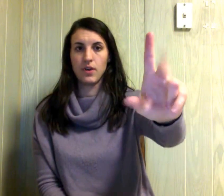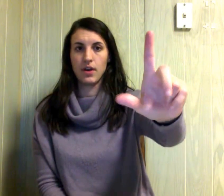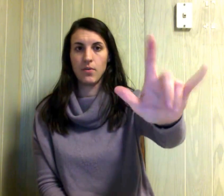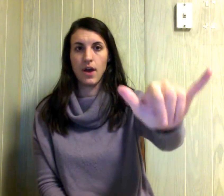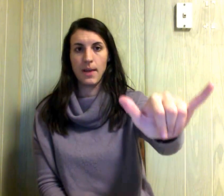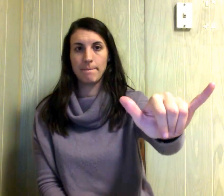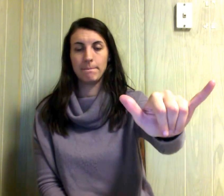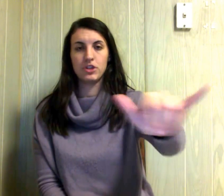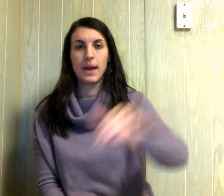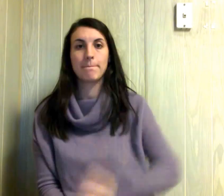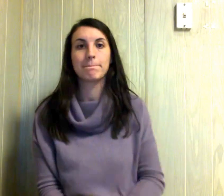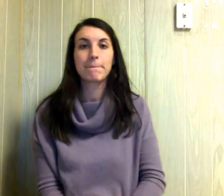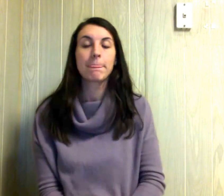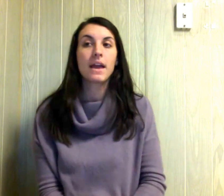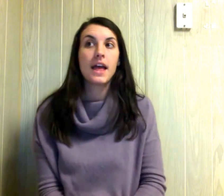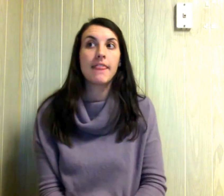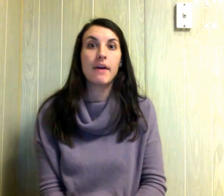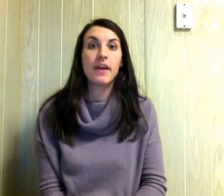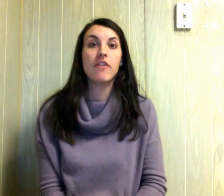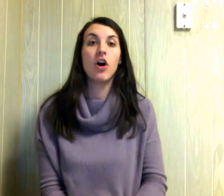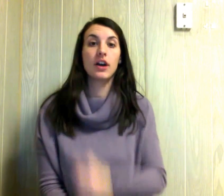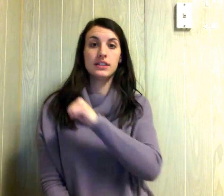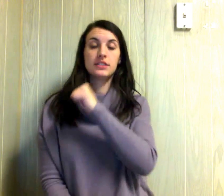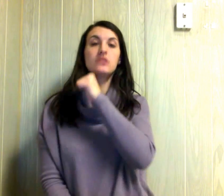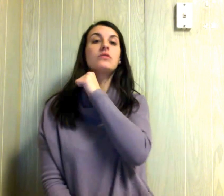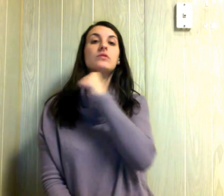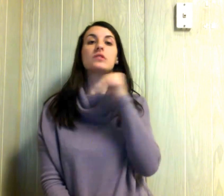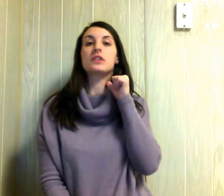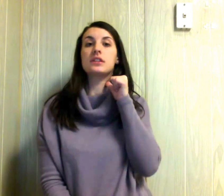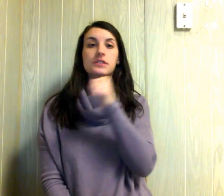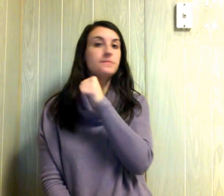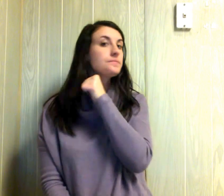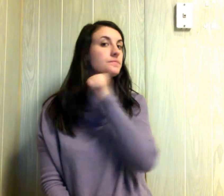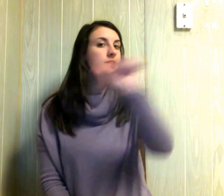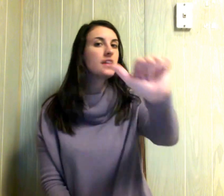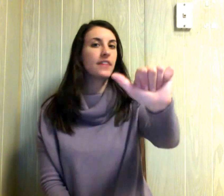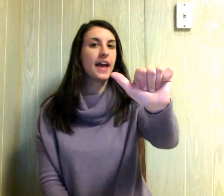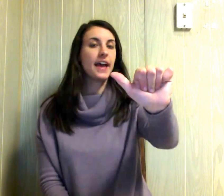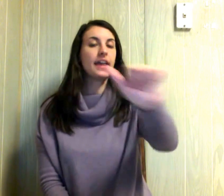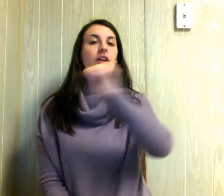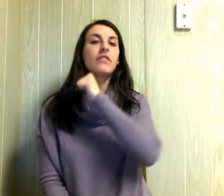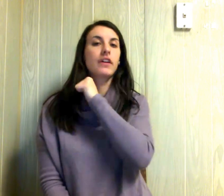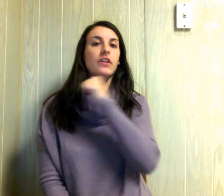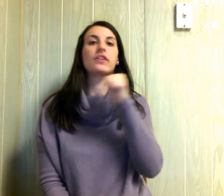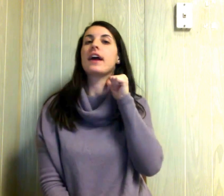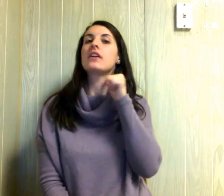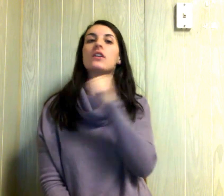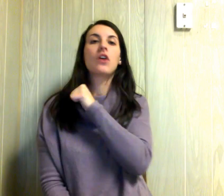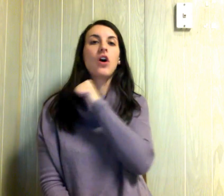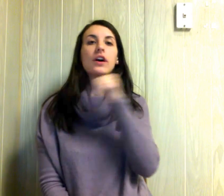J-U-L-Y. July. And then we have August, which is the A right on your neck.